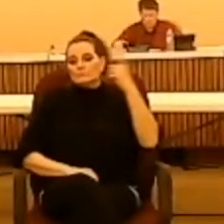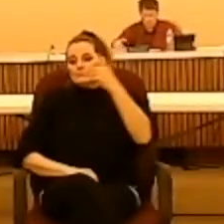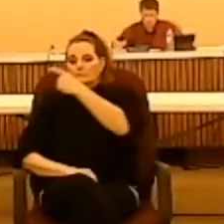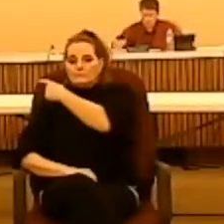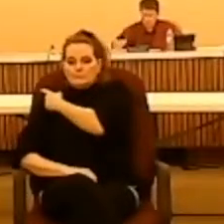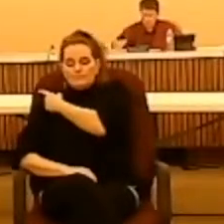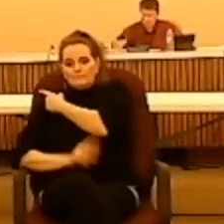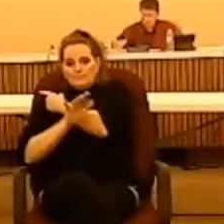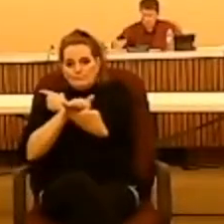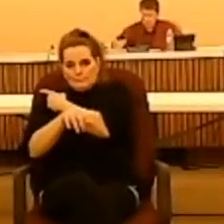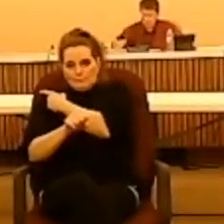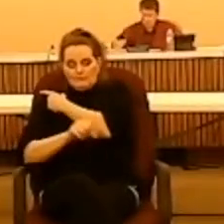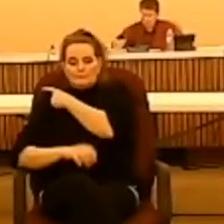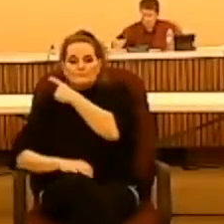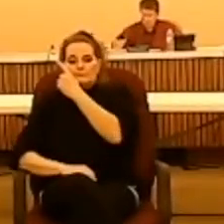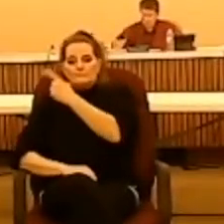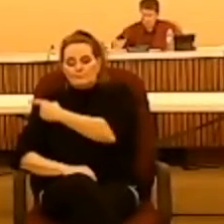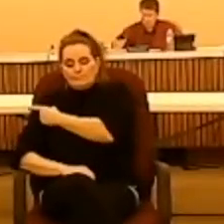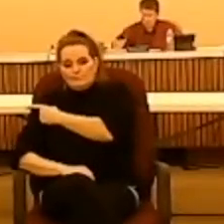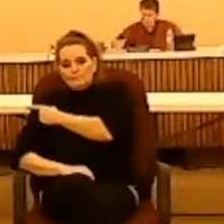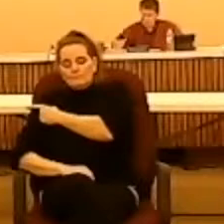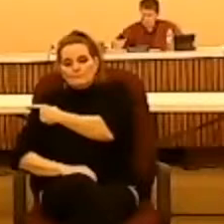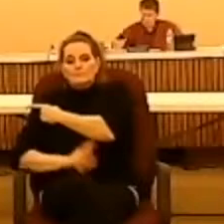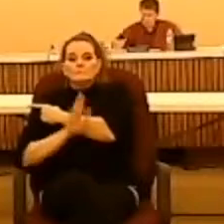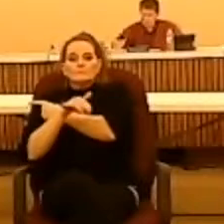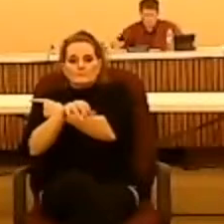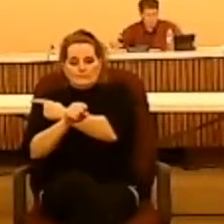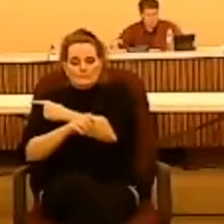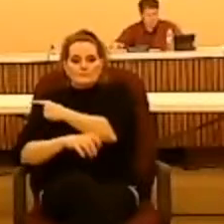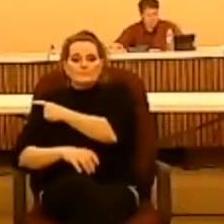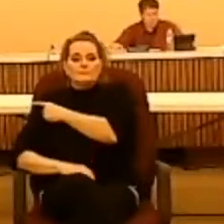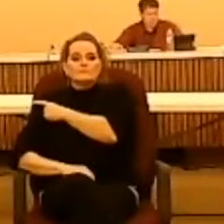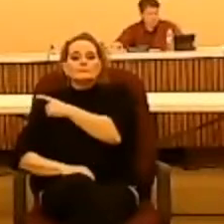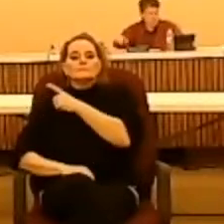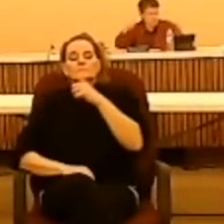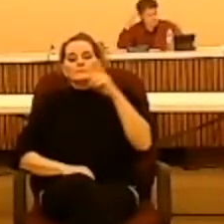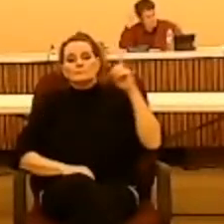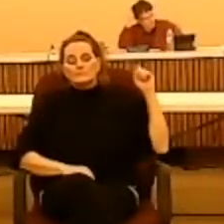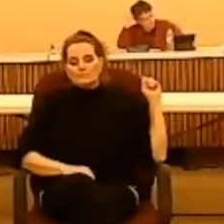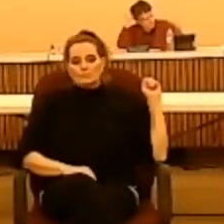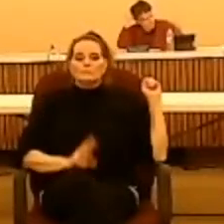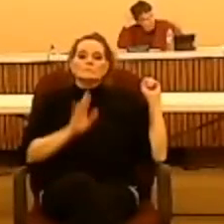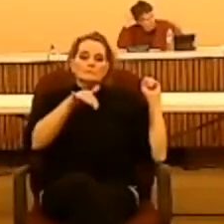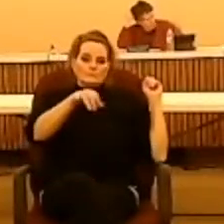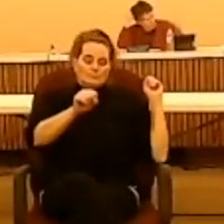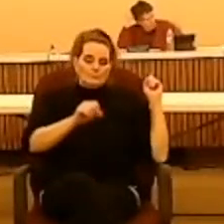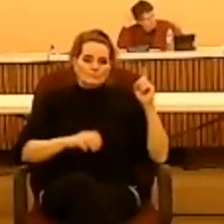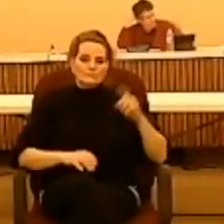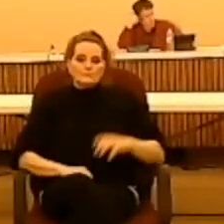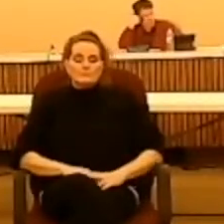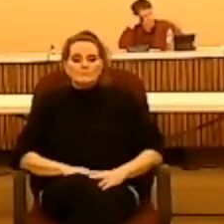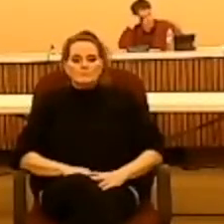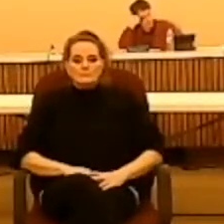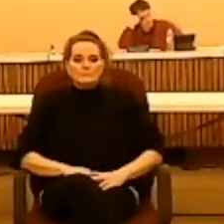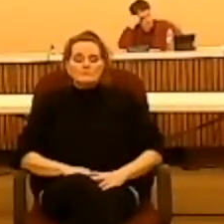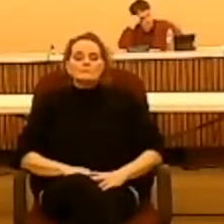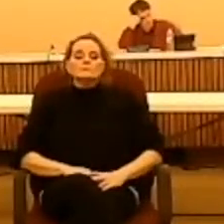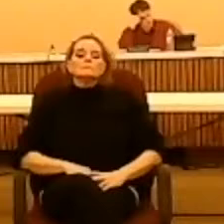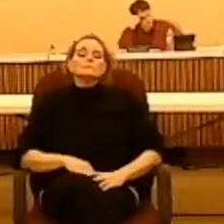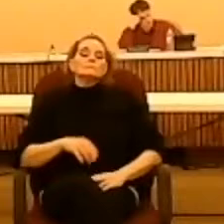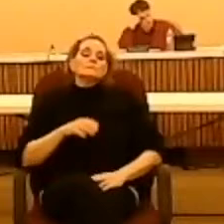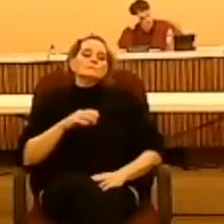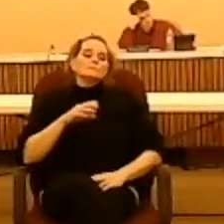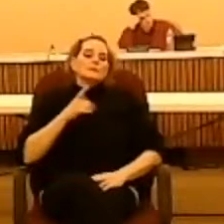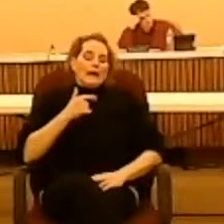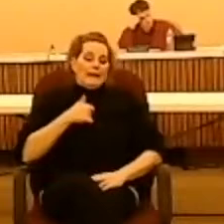Councilmember Safranek, Aye. Councilmember Bolzner, Aye. Supervisor Schultz. Aye. Fellow board members,